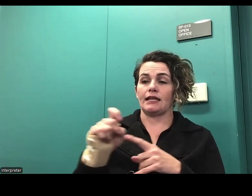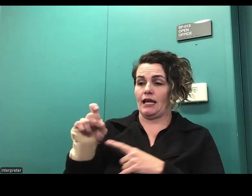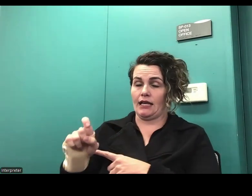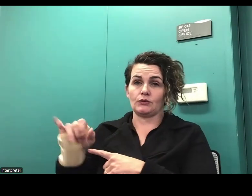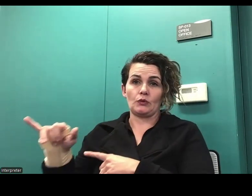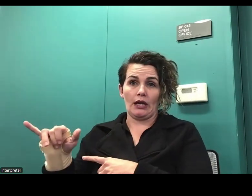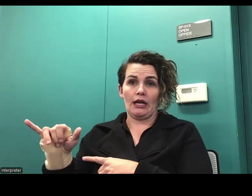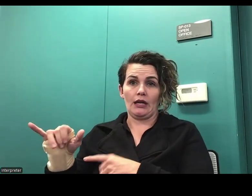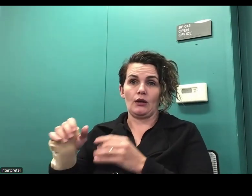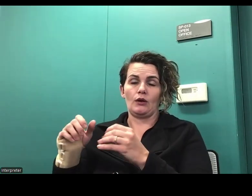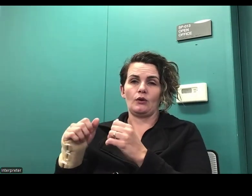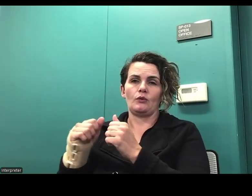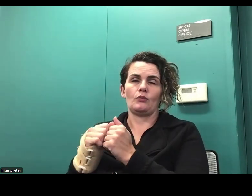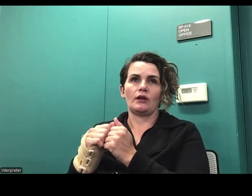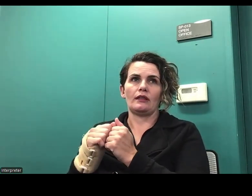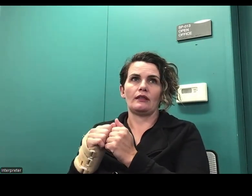XY chromosomes with